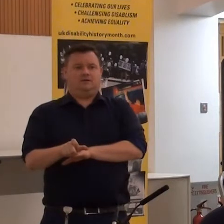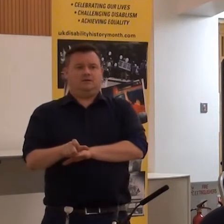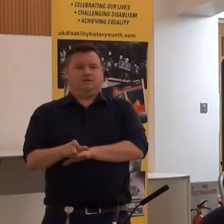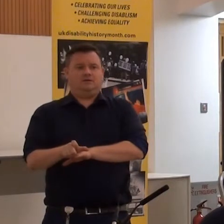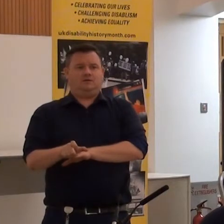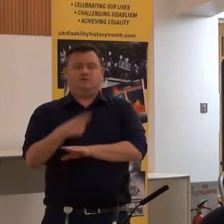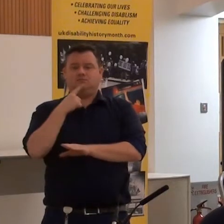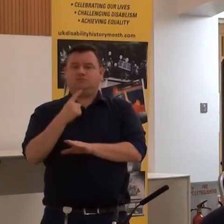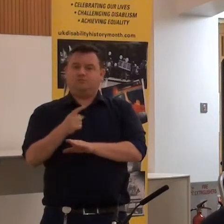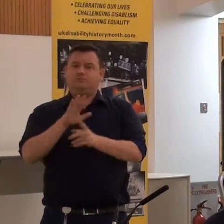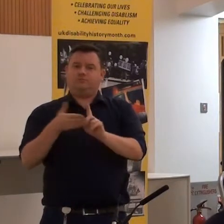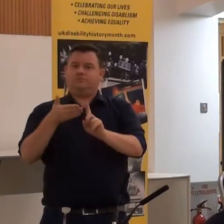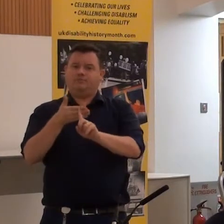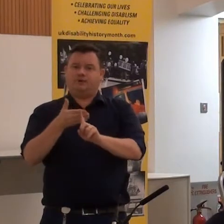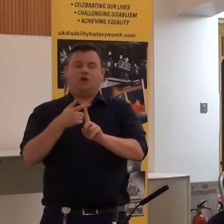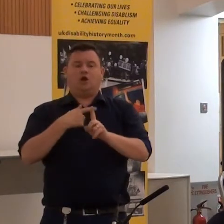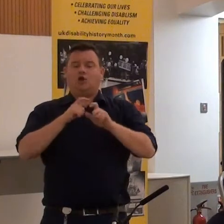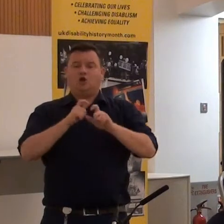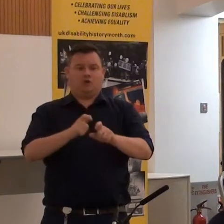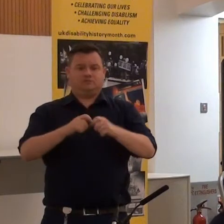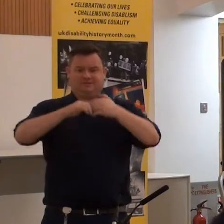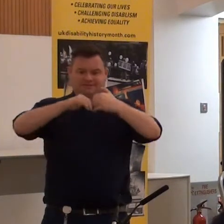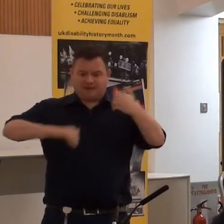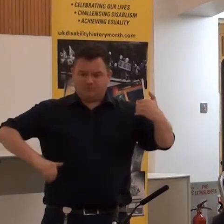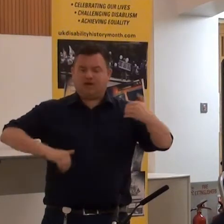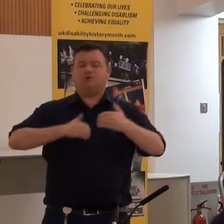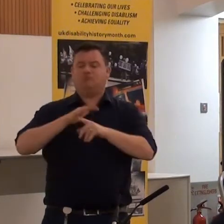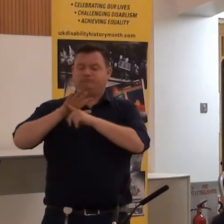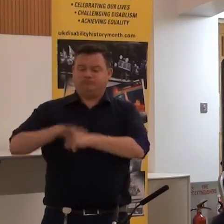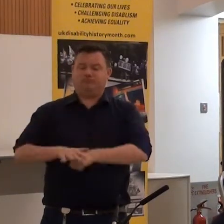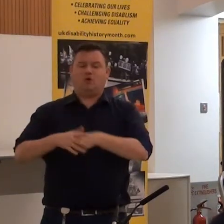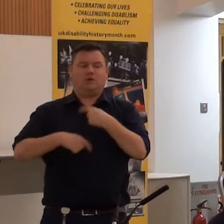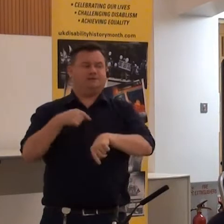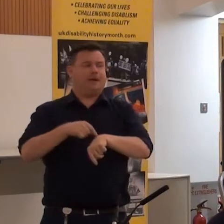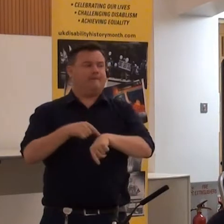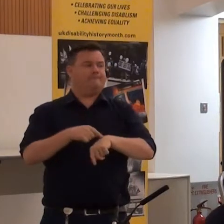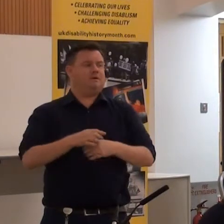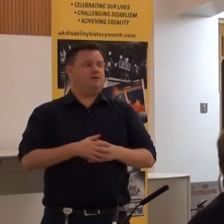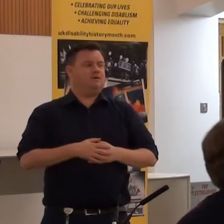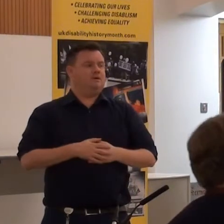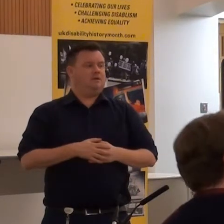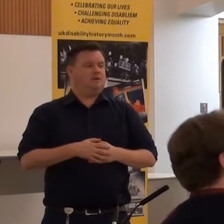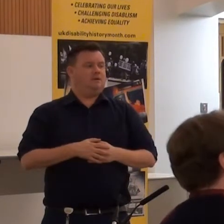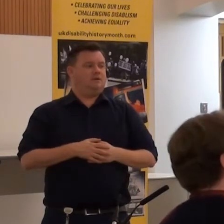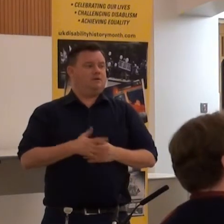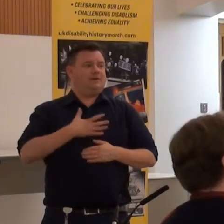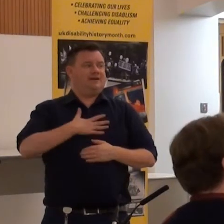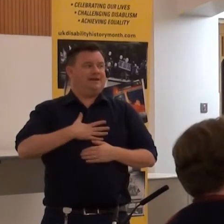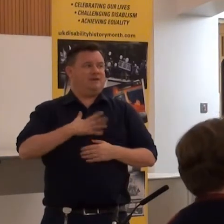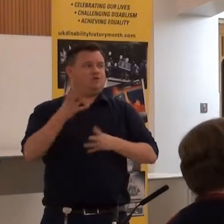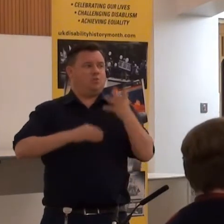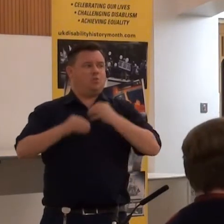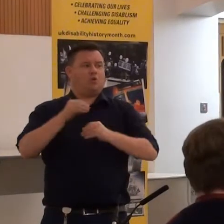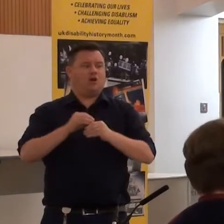their aspiration, because we're constantly segregating individuals. And I think what we need to do is work out